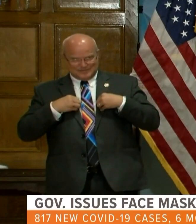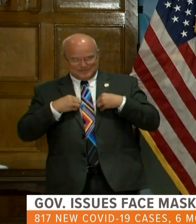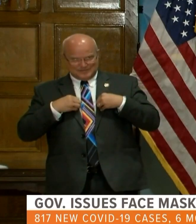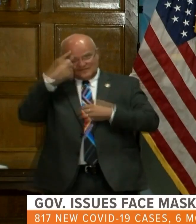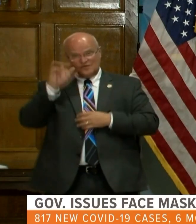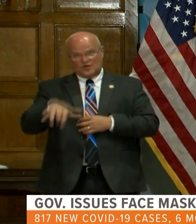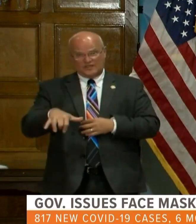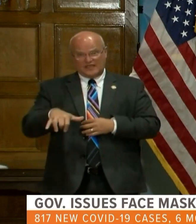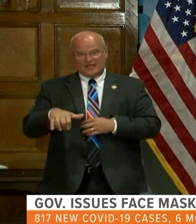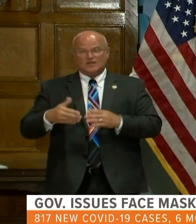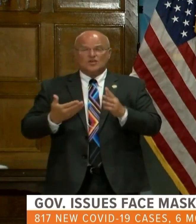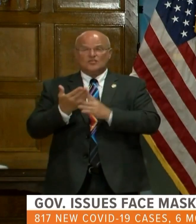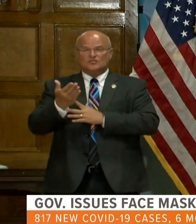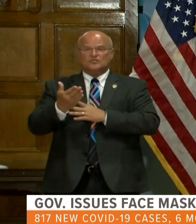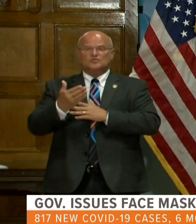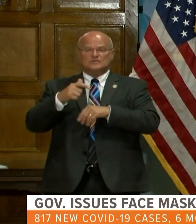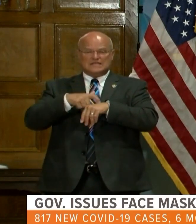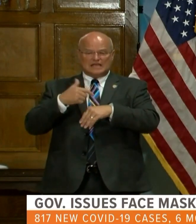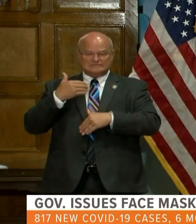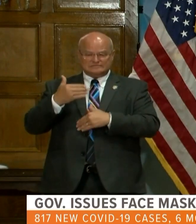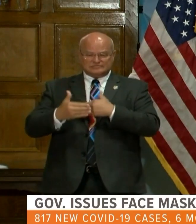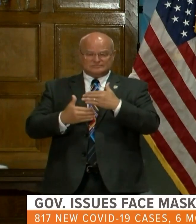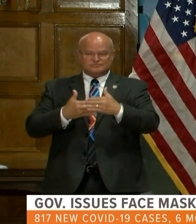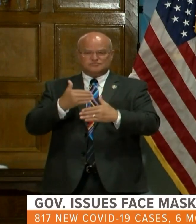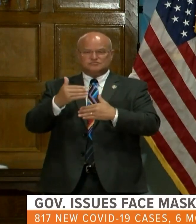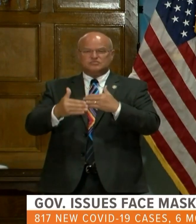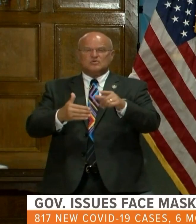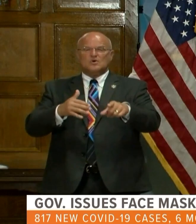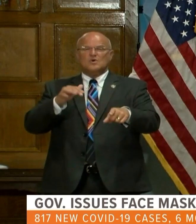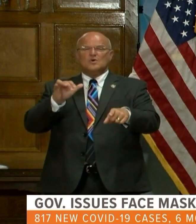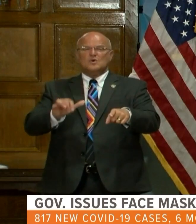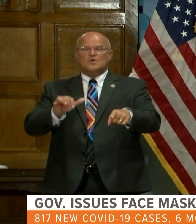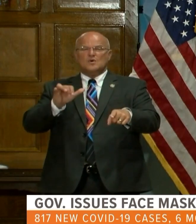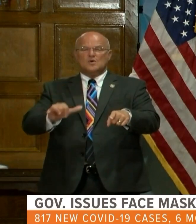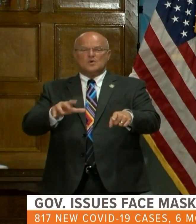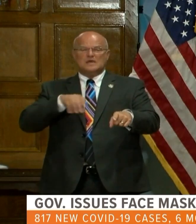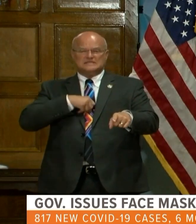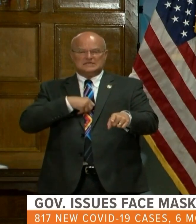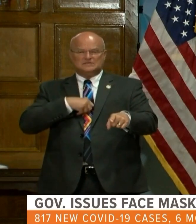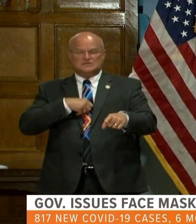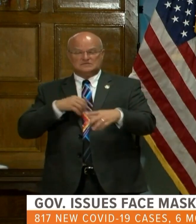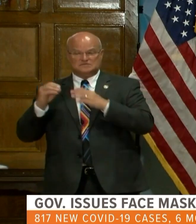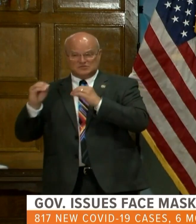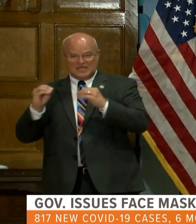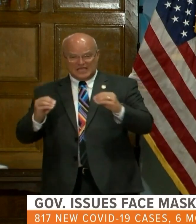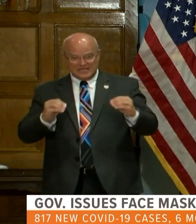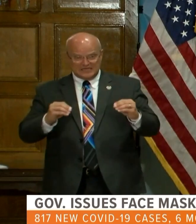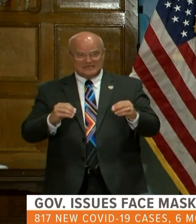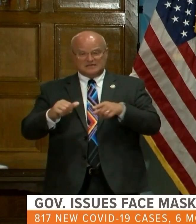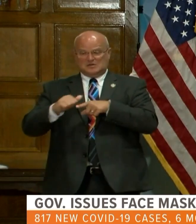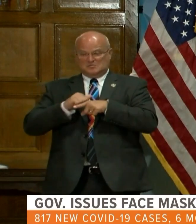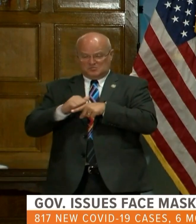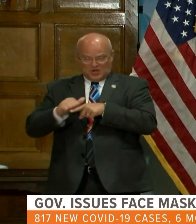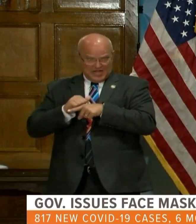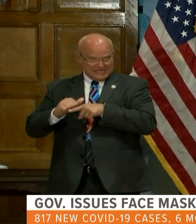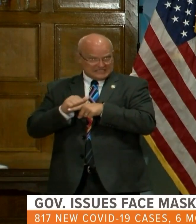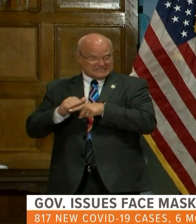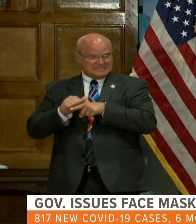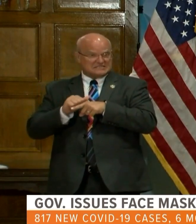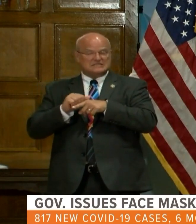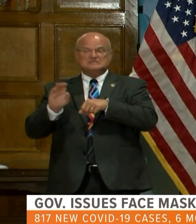for that. Through the course of time, we have built that acceptance through education, through practice of